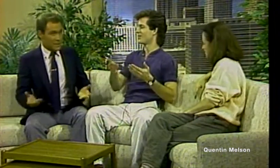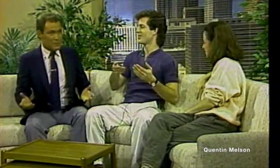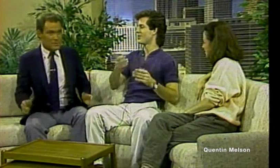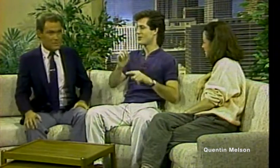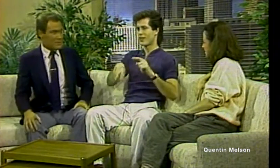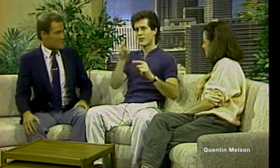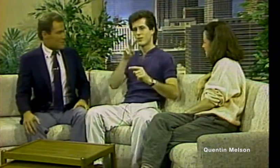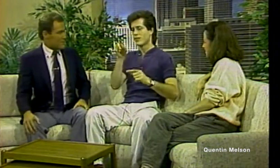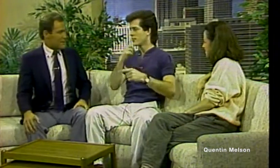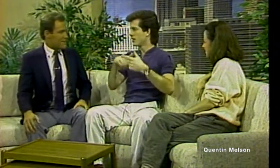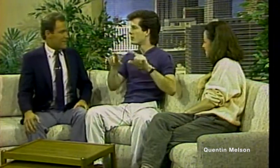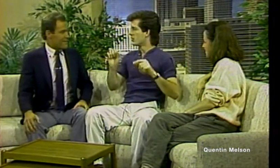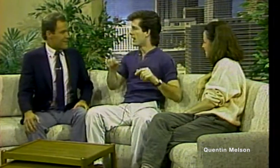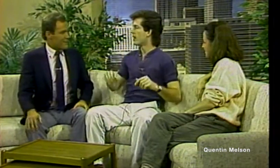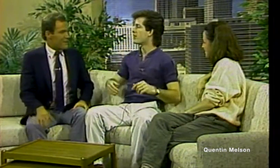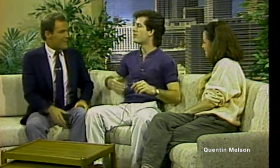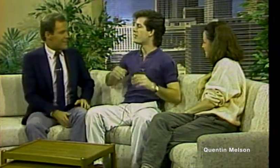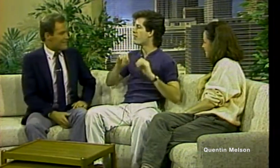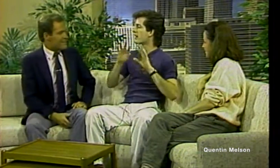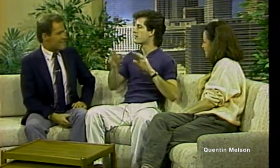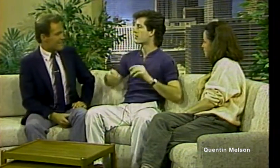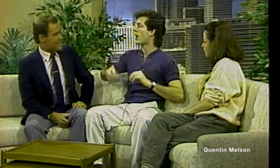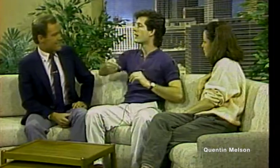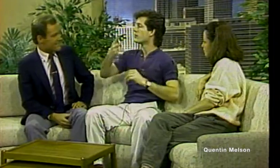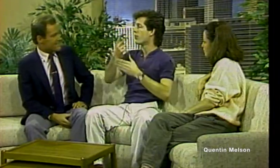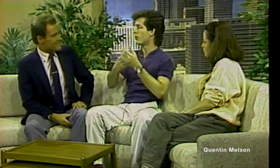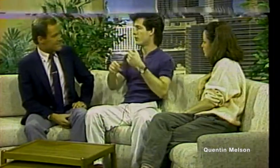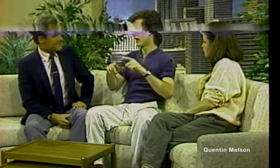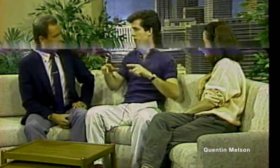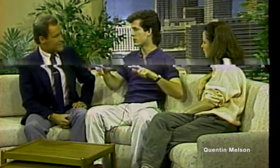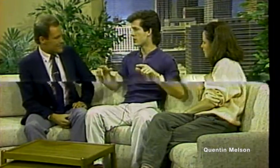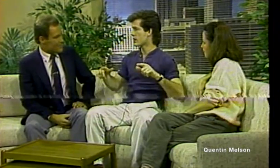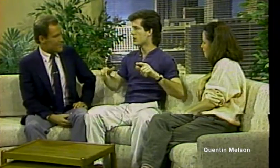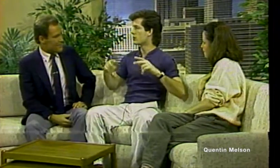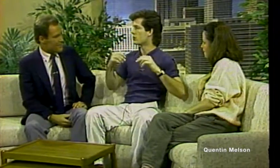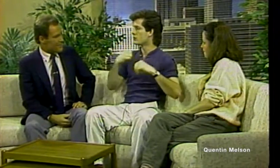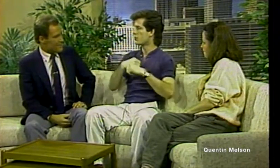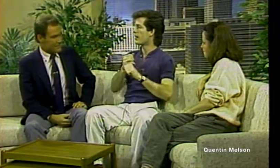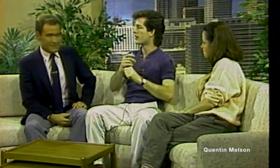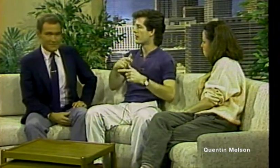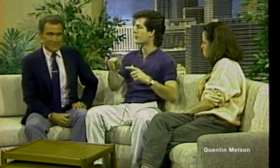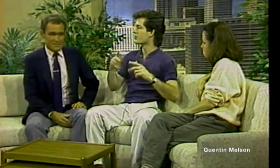language can see what's going on. Yeah, okay. The effect is to heighten both of the languages, to make language